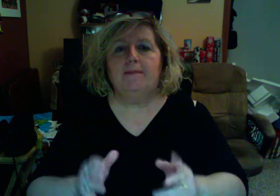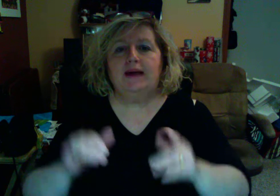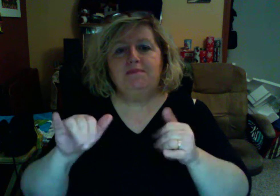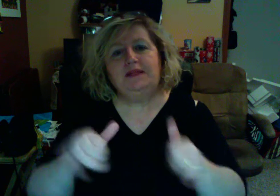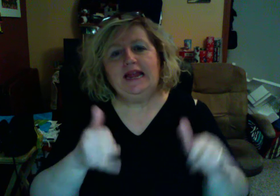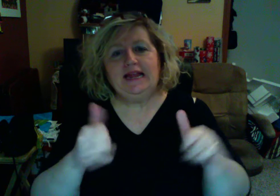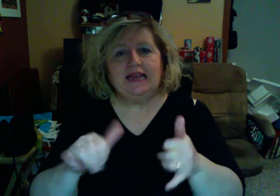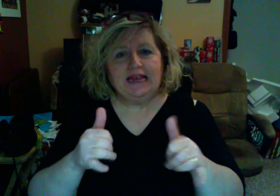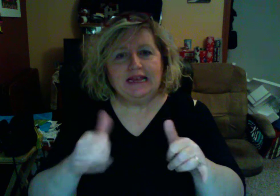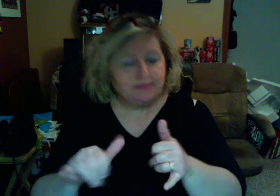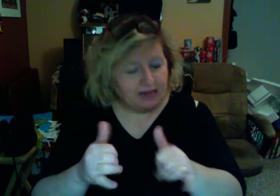But playing like kids playing.